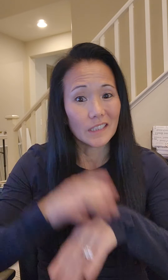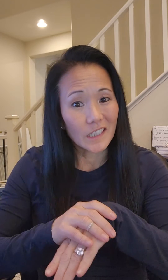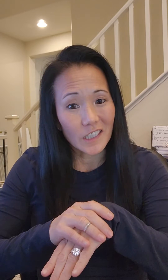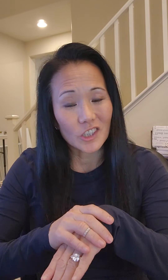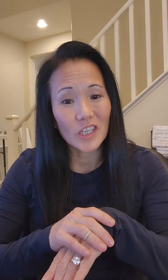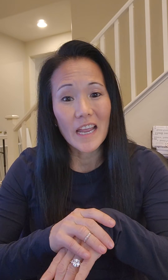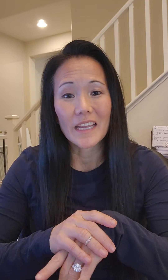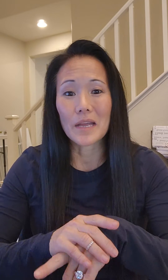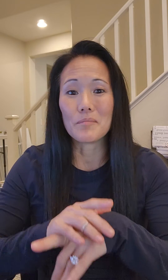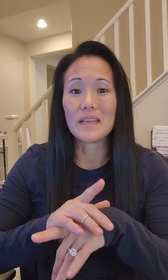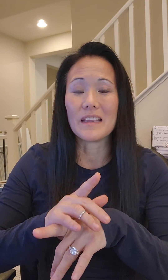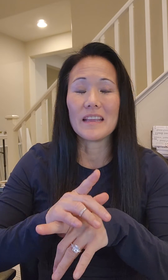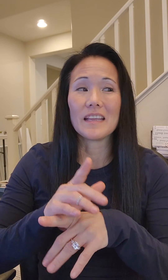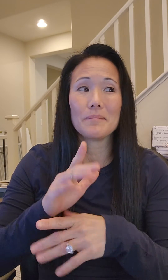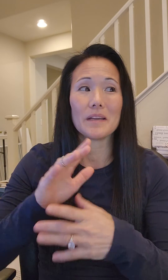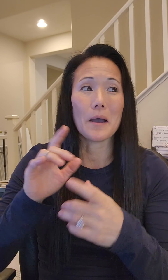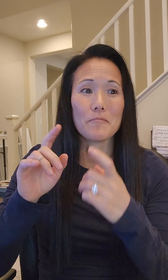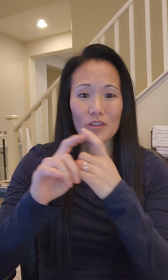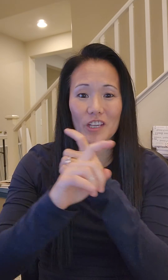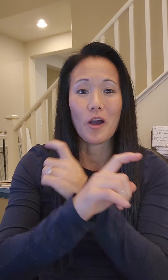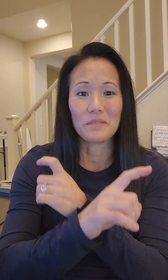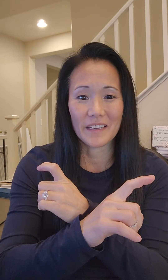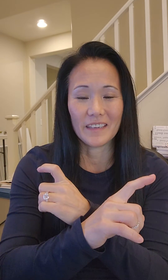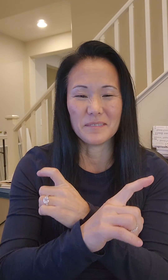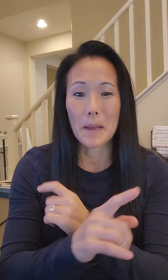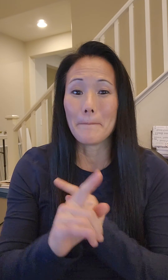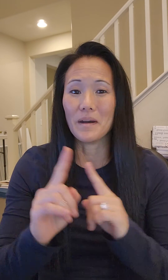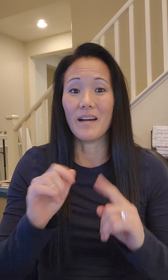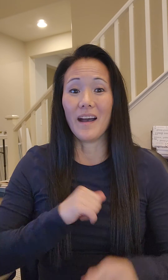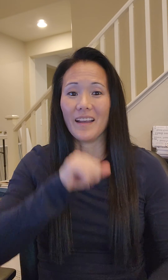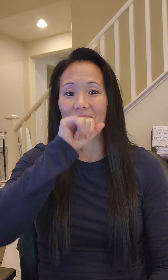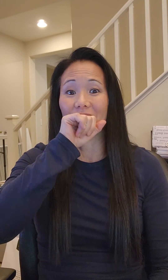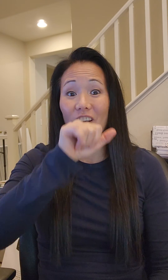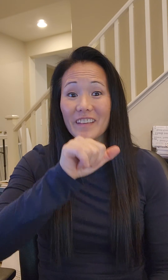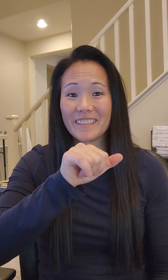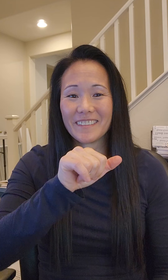versus English can become really complicated. But I love it.